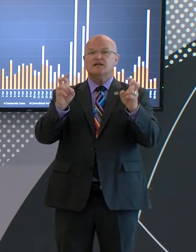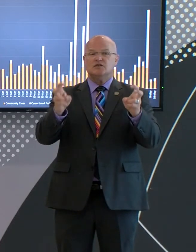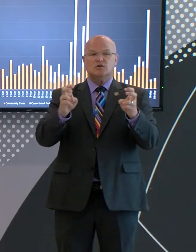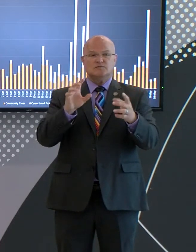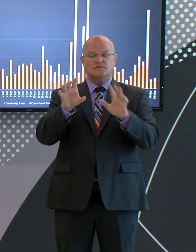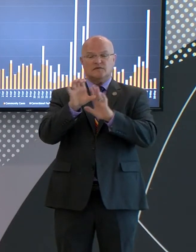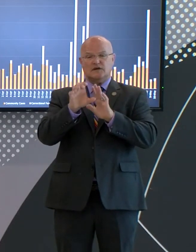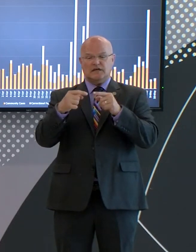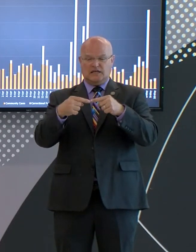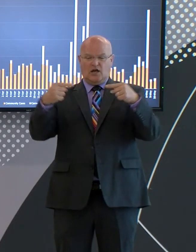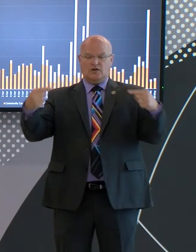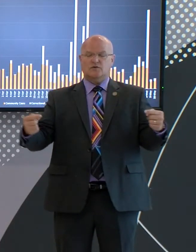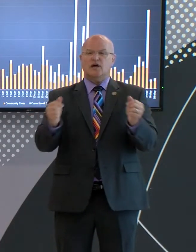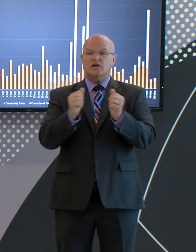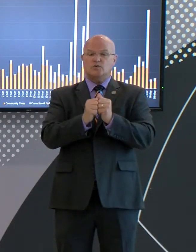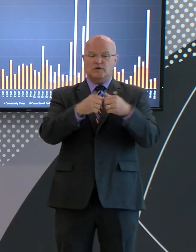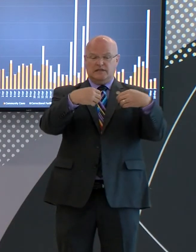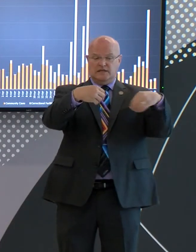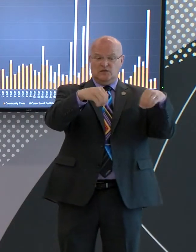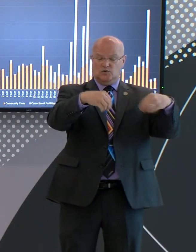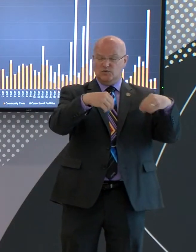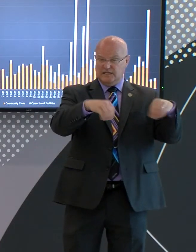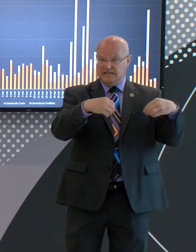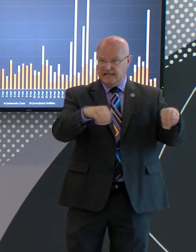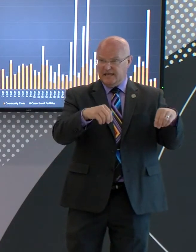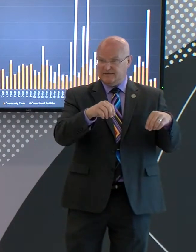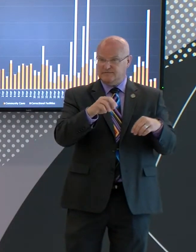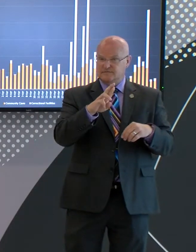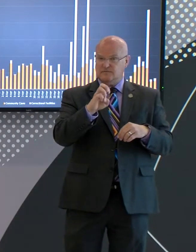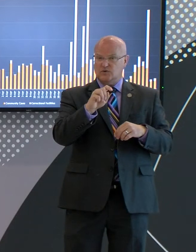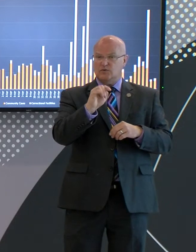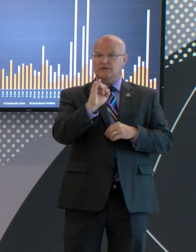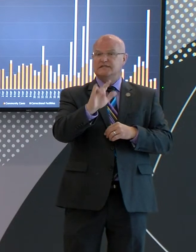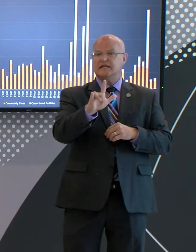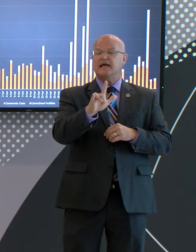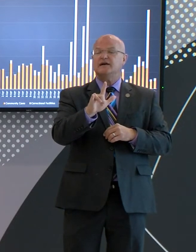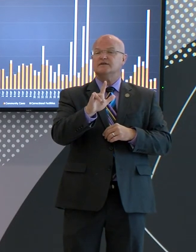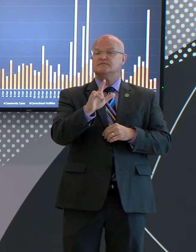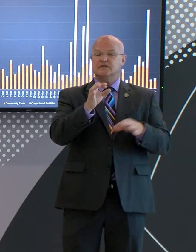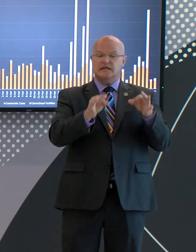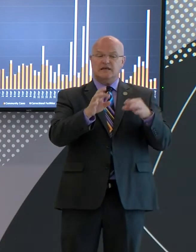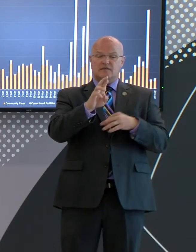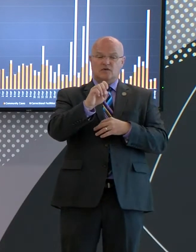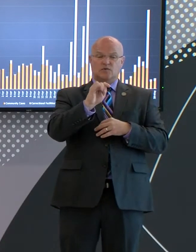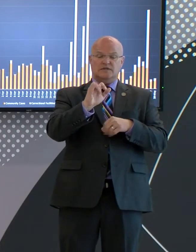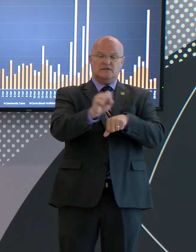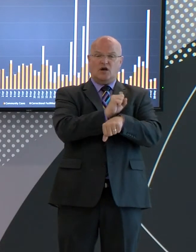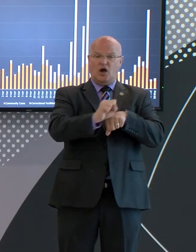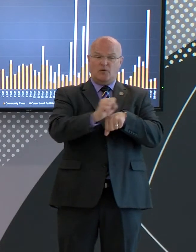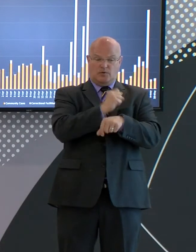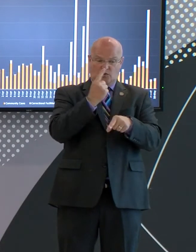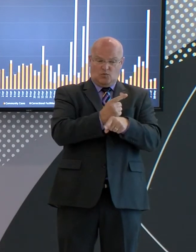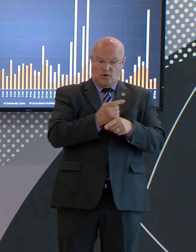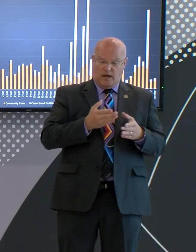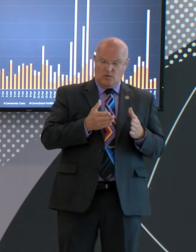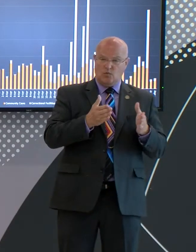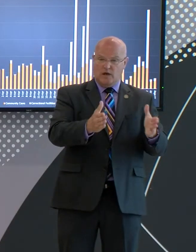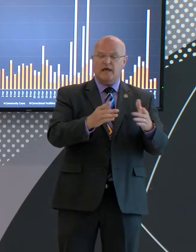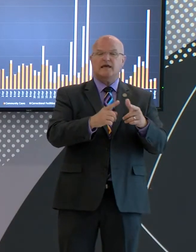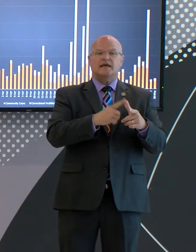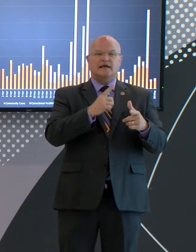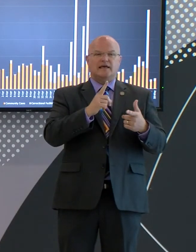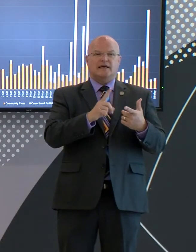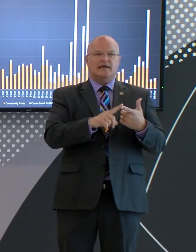of contrast with retail establishments, if the retailer is operating in the right way,